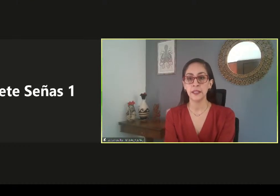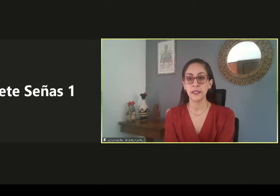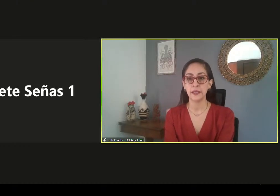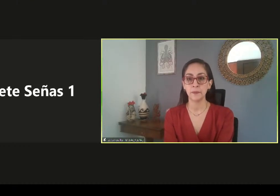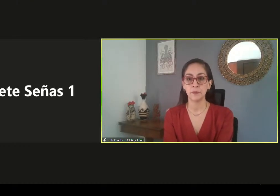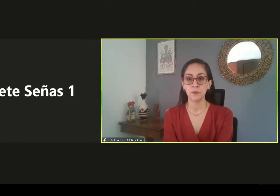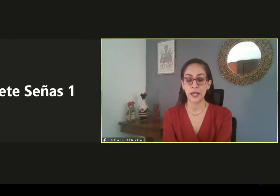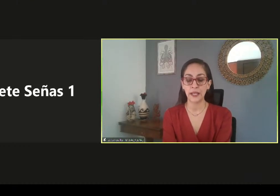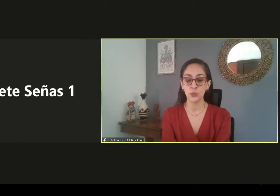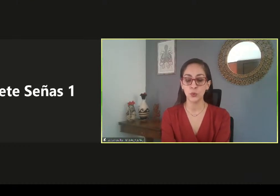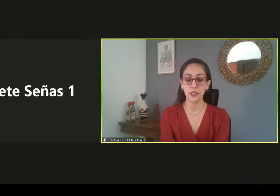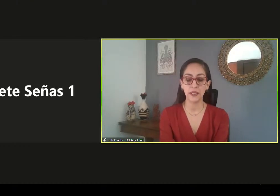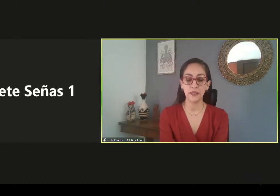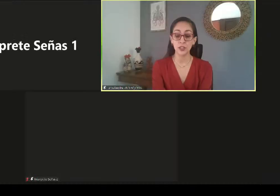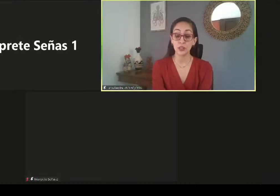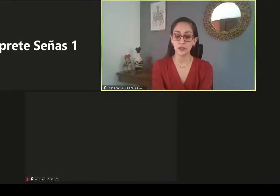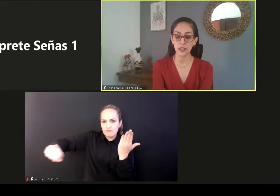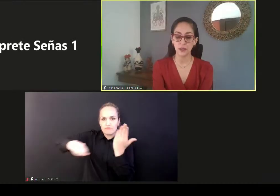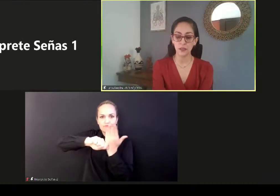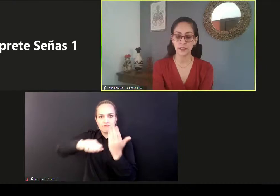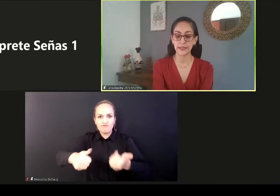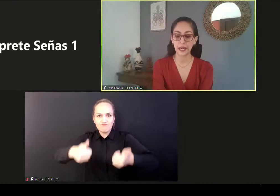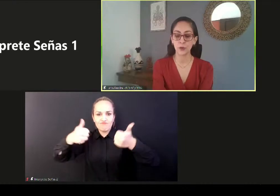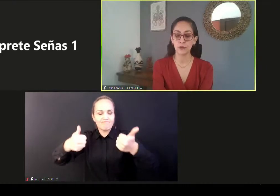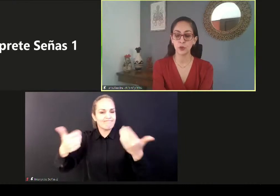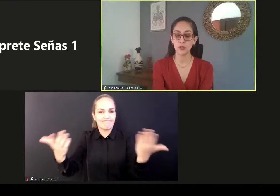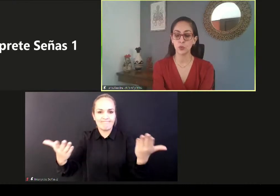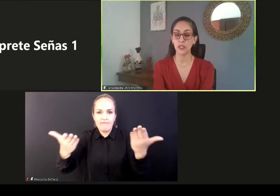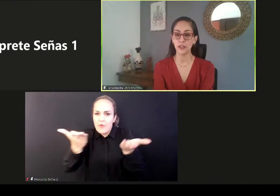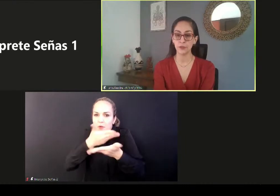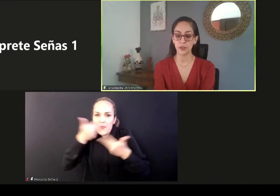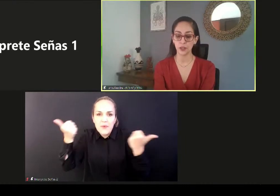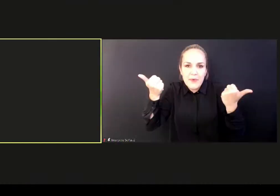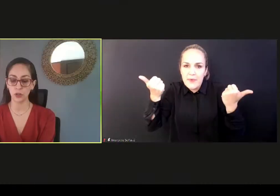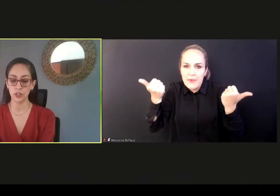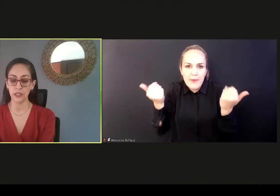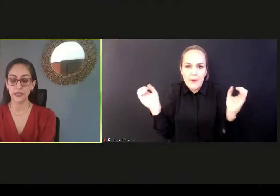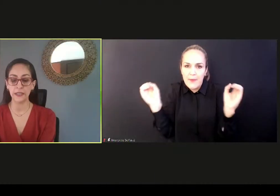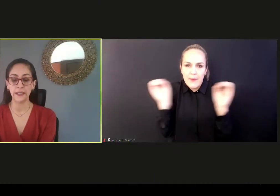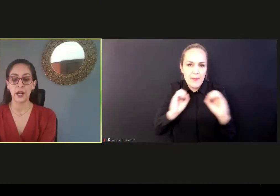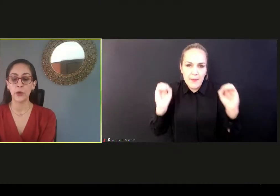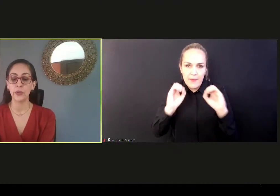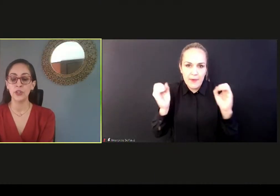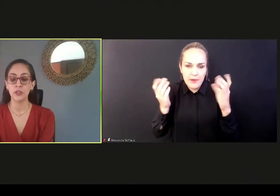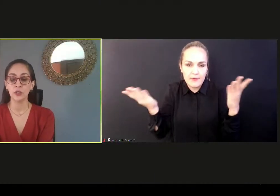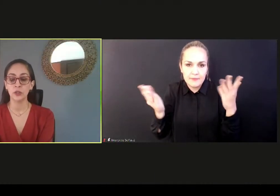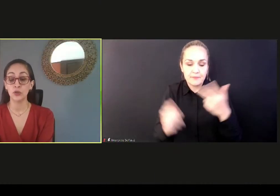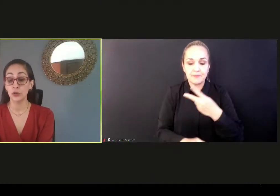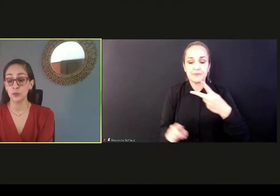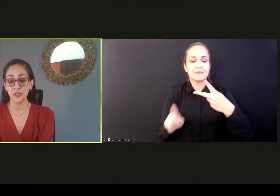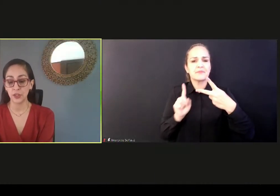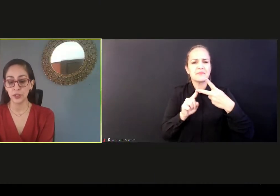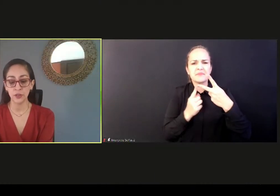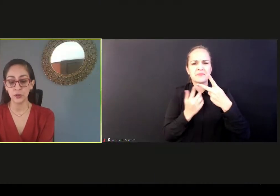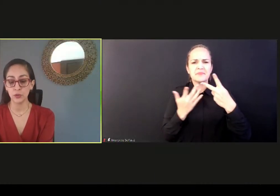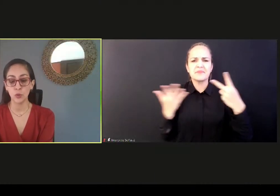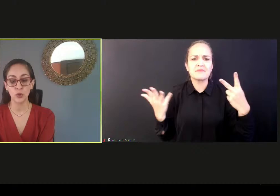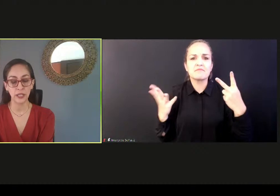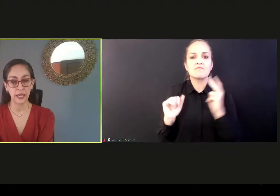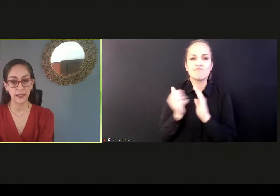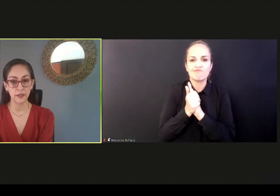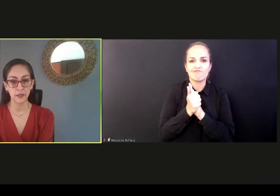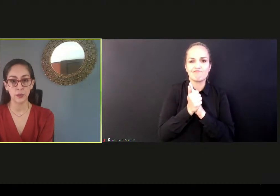second challenge would be digital skills and the types of uses we give to technology. Our region consumes internet